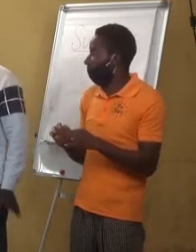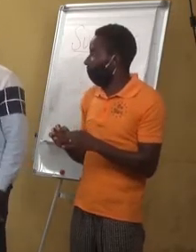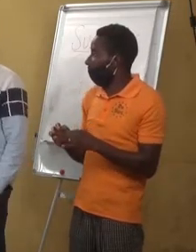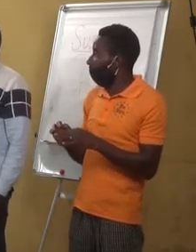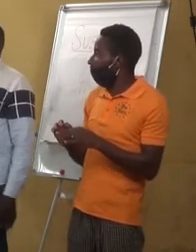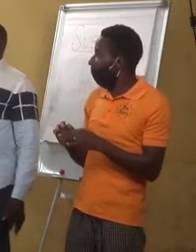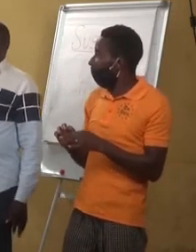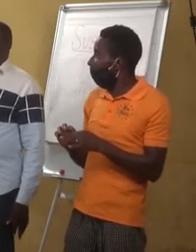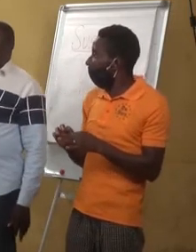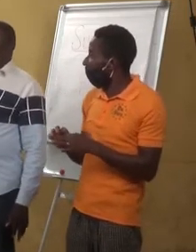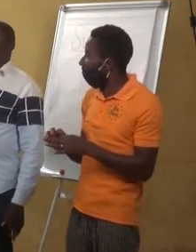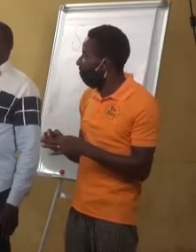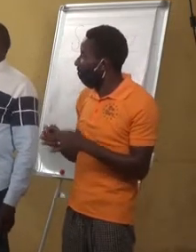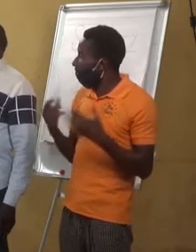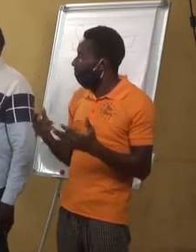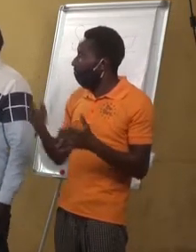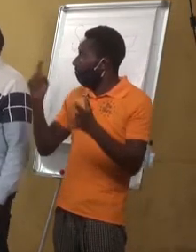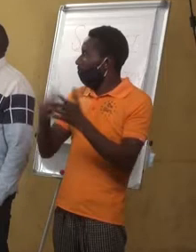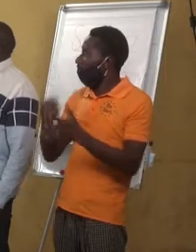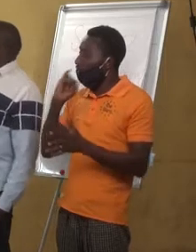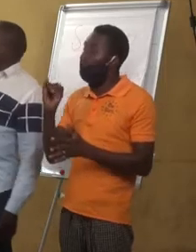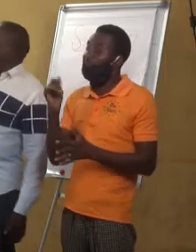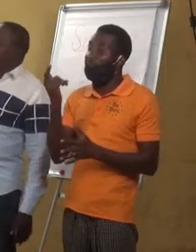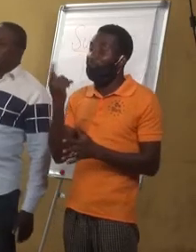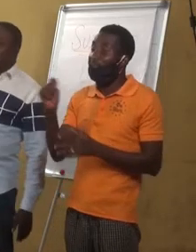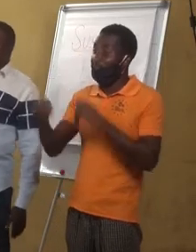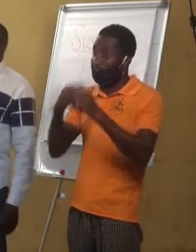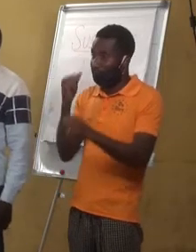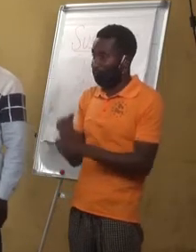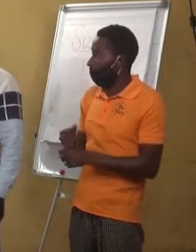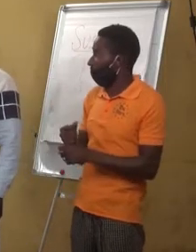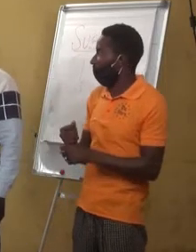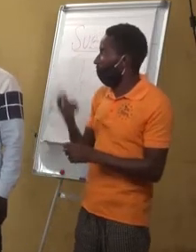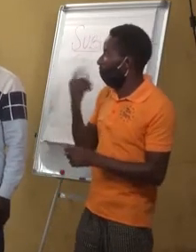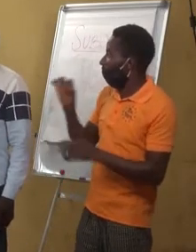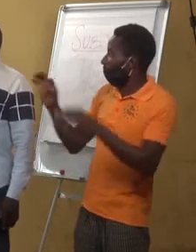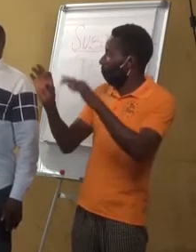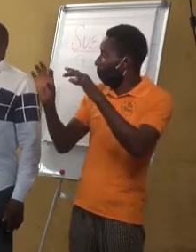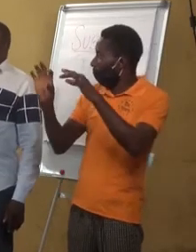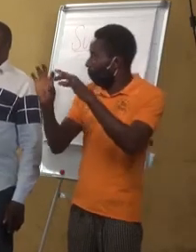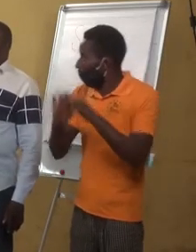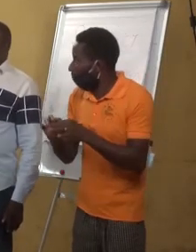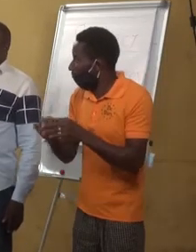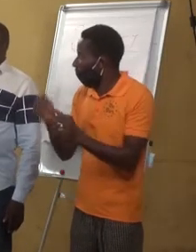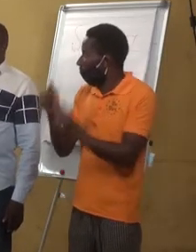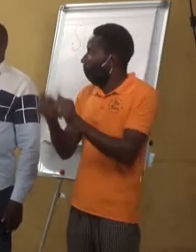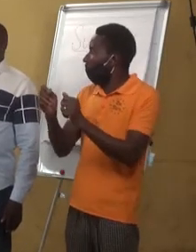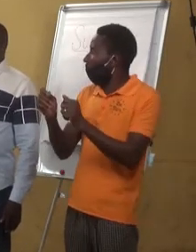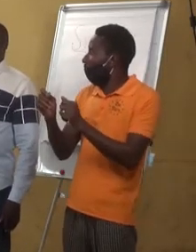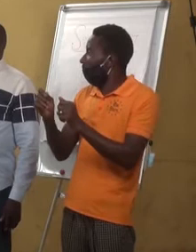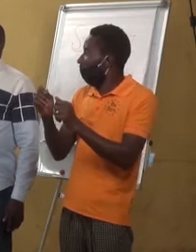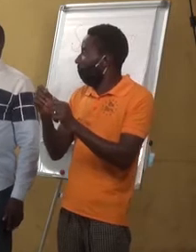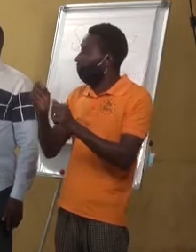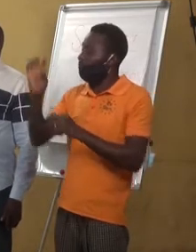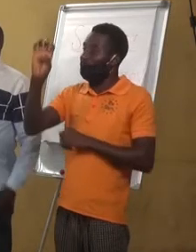of compounds that are electrovalent in nature? Another name for electrovalent bonding is ionic bond.